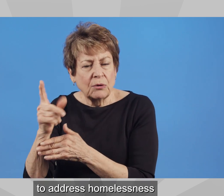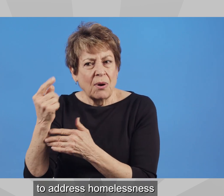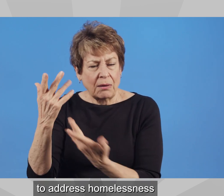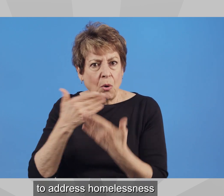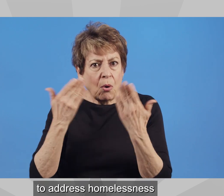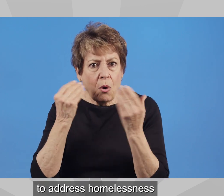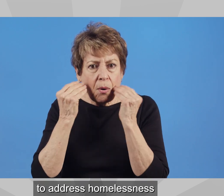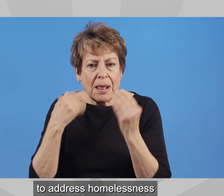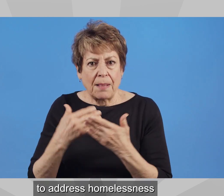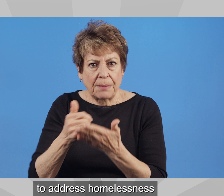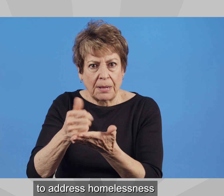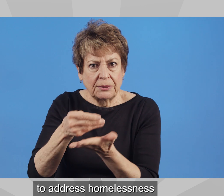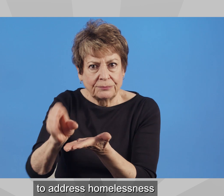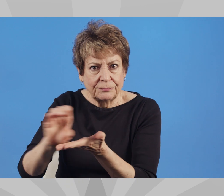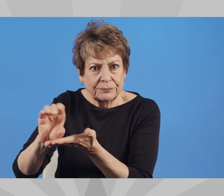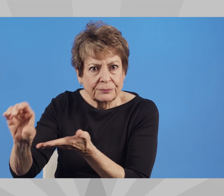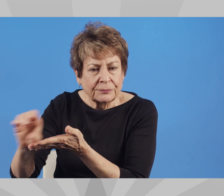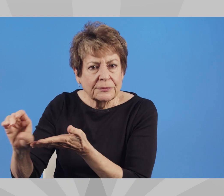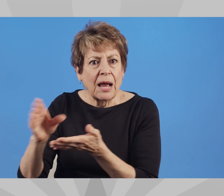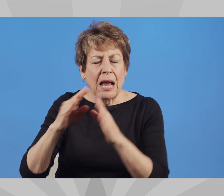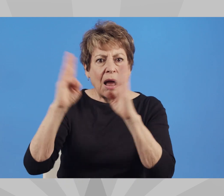address homelessness and the housing crisis.